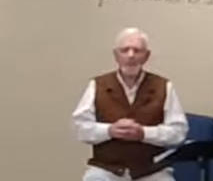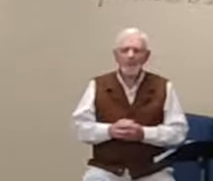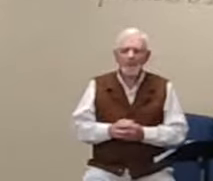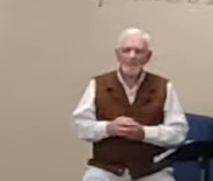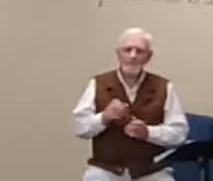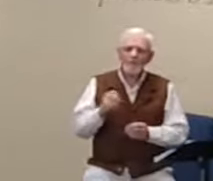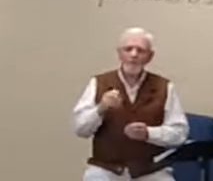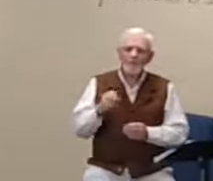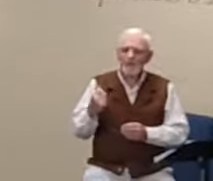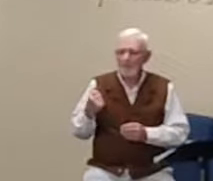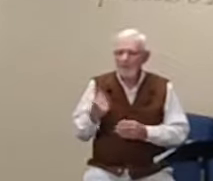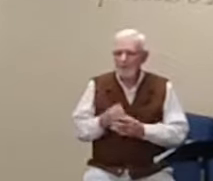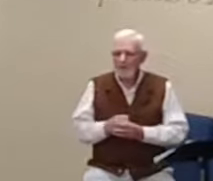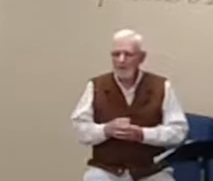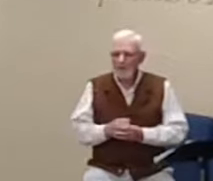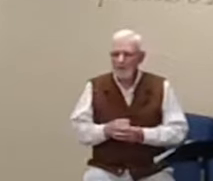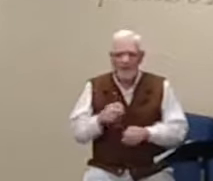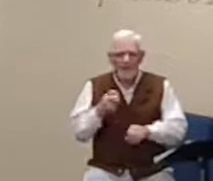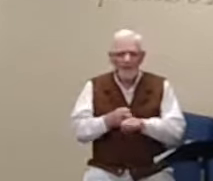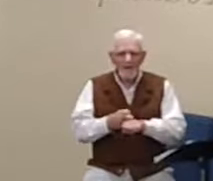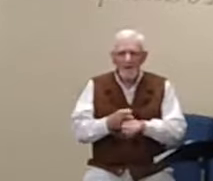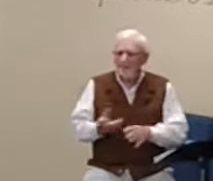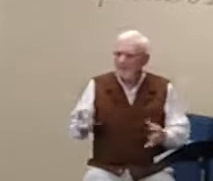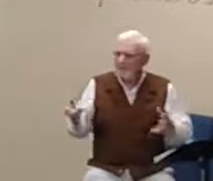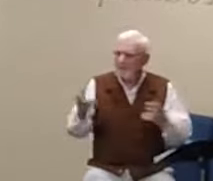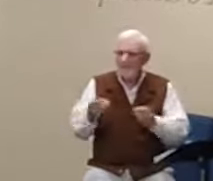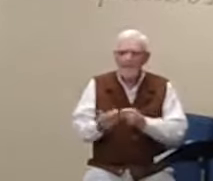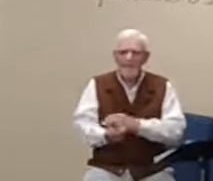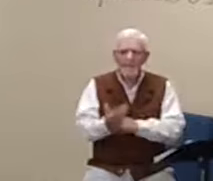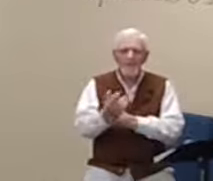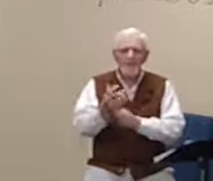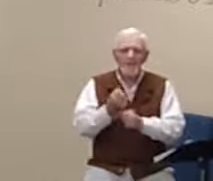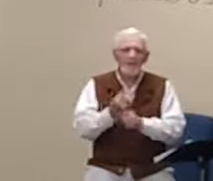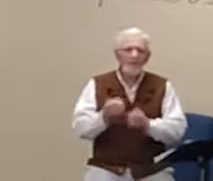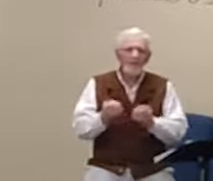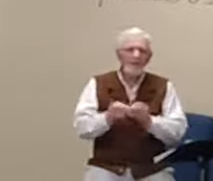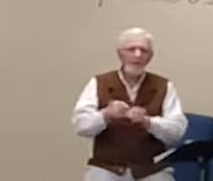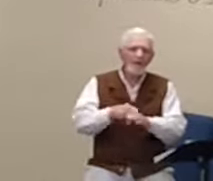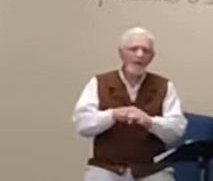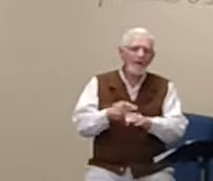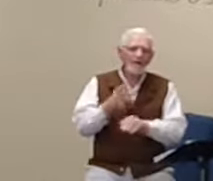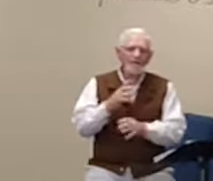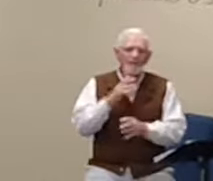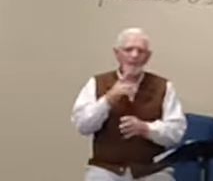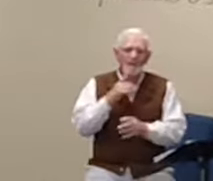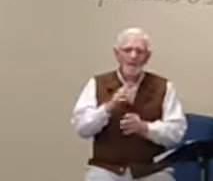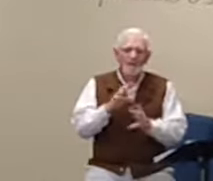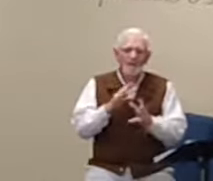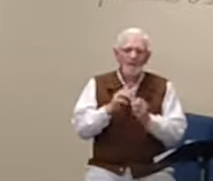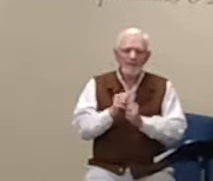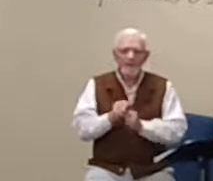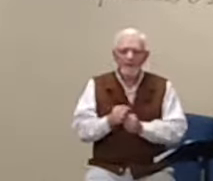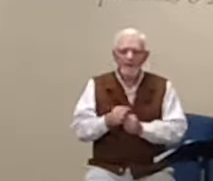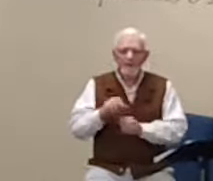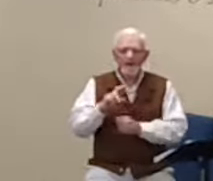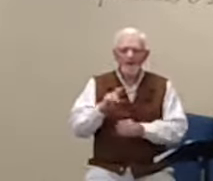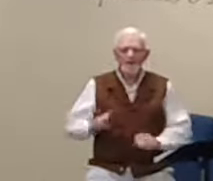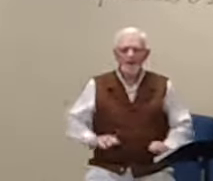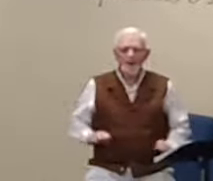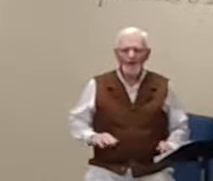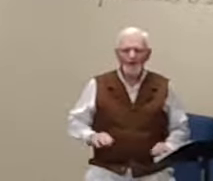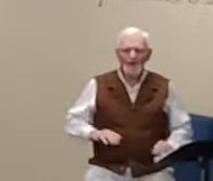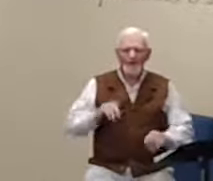so I'm not going to be hard on you this morning, and it just takes longer to say things in Russian than it does in English, and the words are, you know, it's